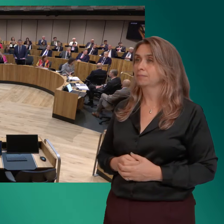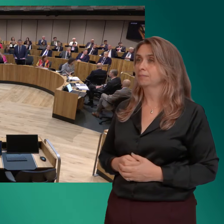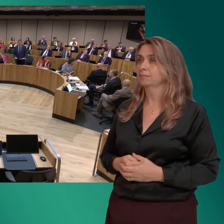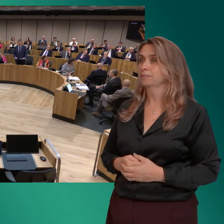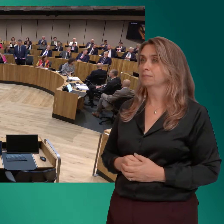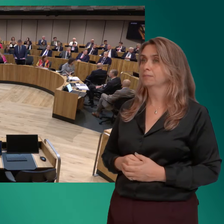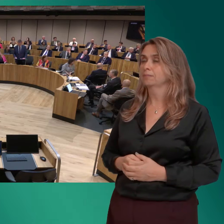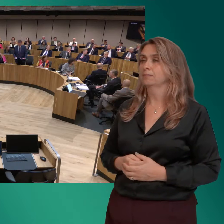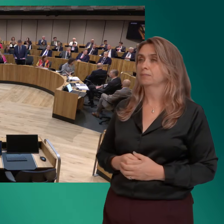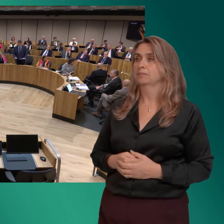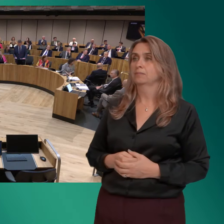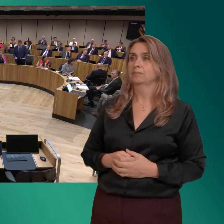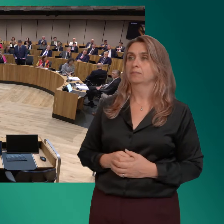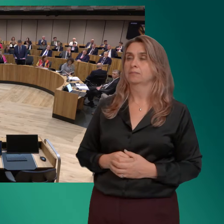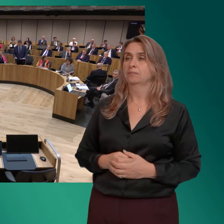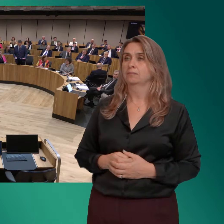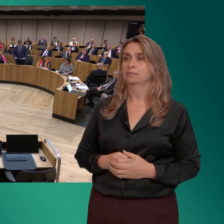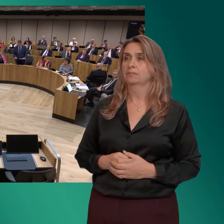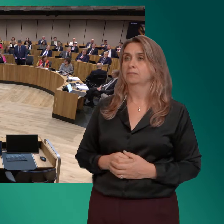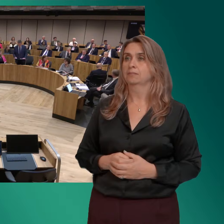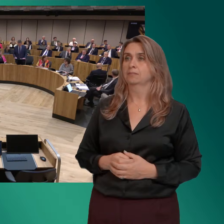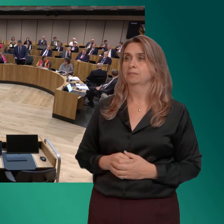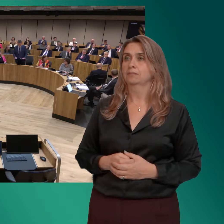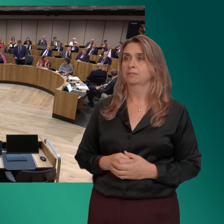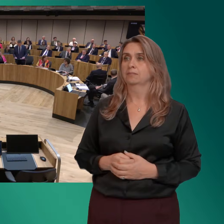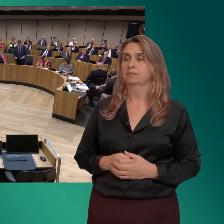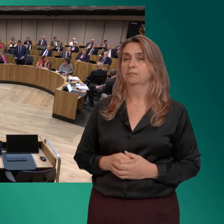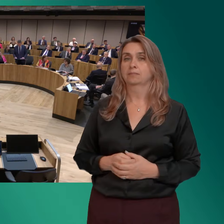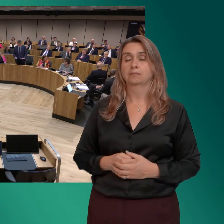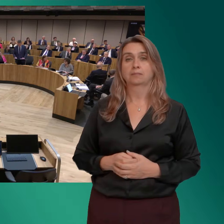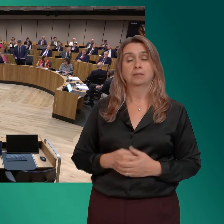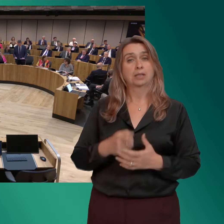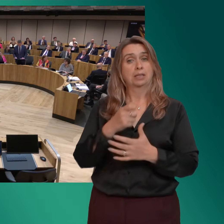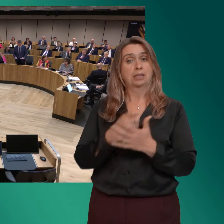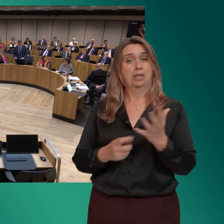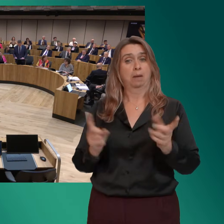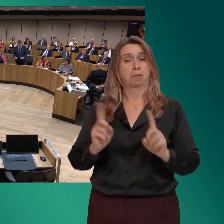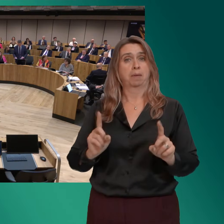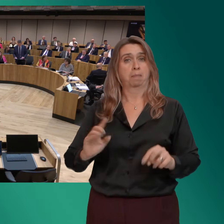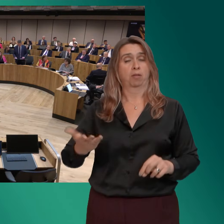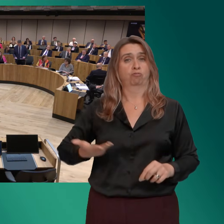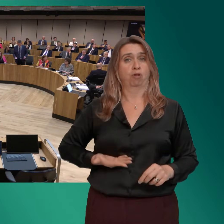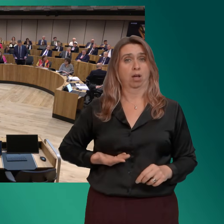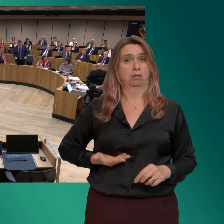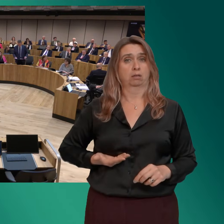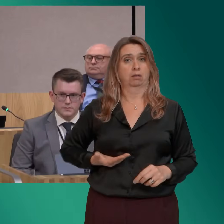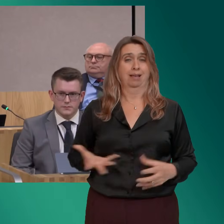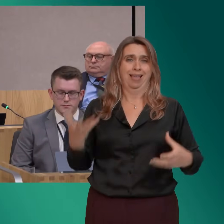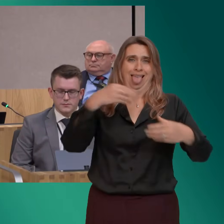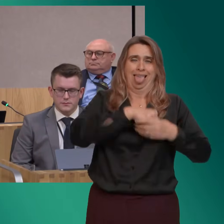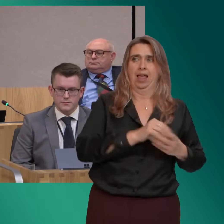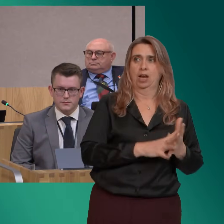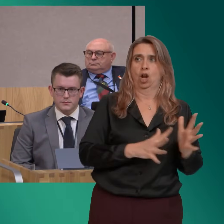How will you remove barriers and ensure disabled people's rights are fully embedded in law and public life